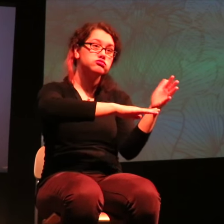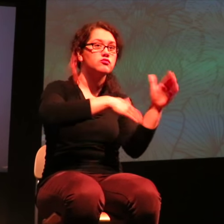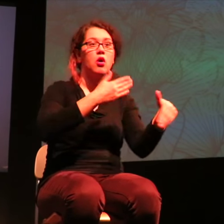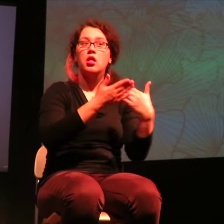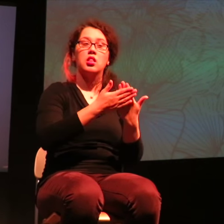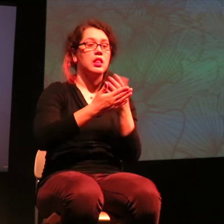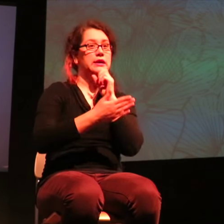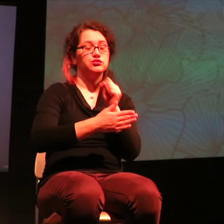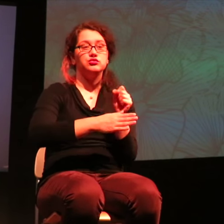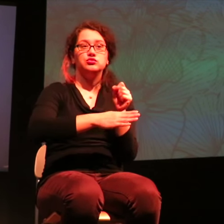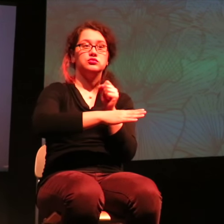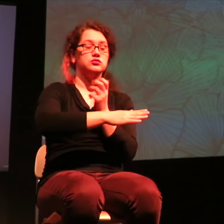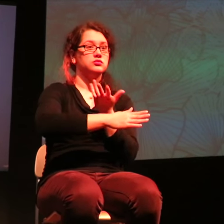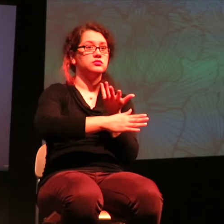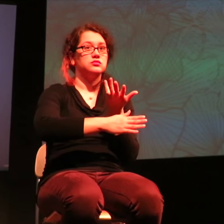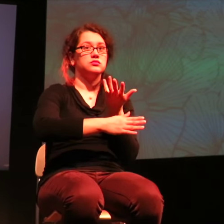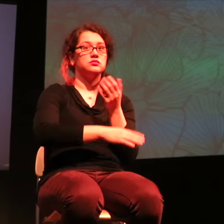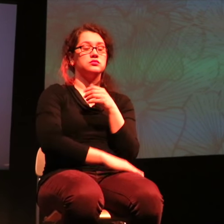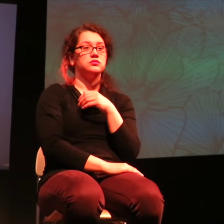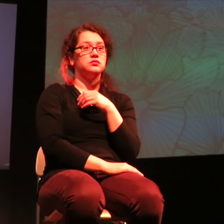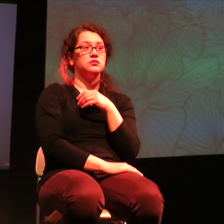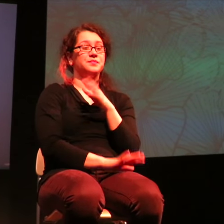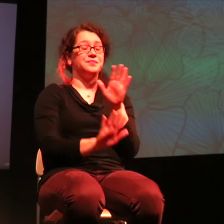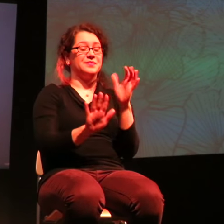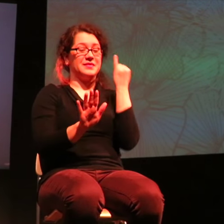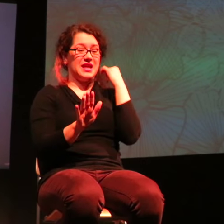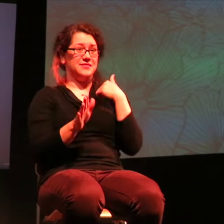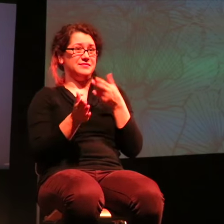And if I could be honest with you